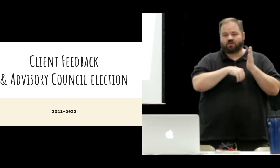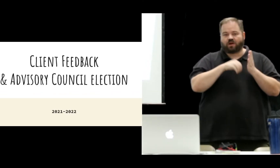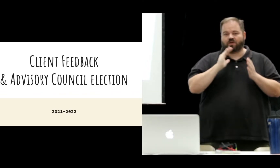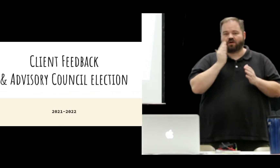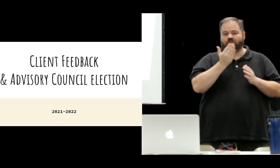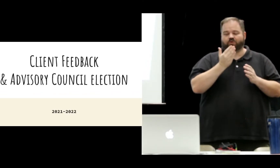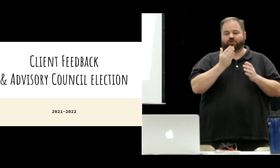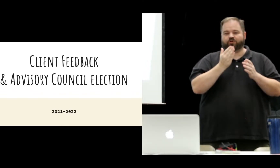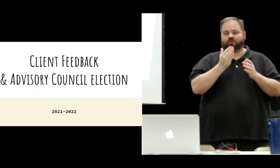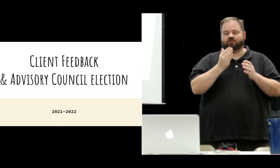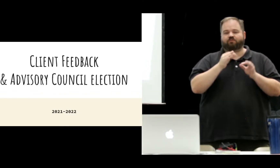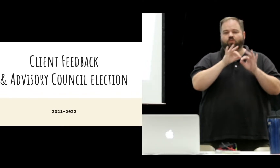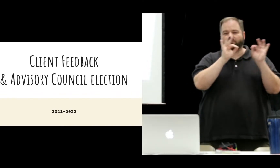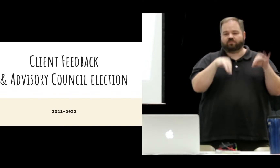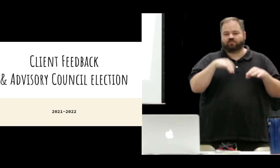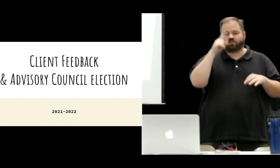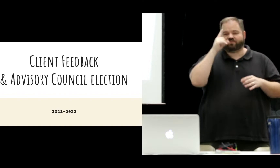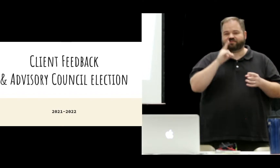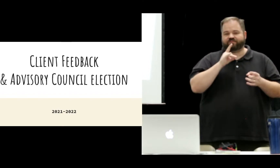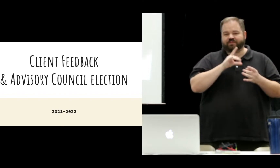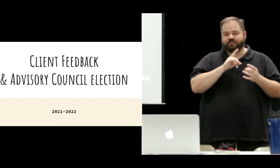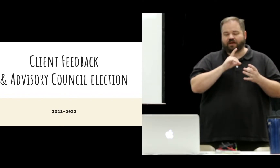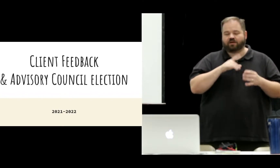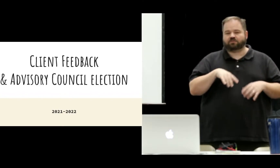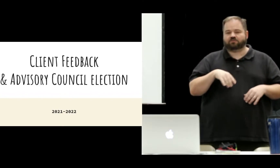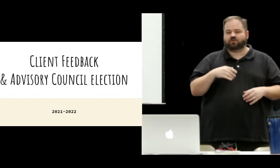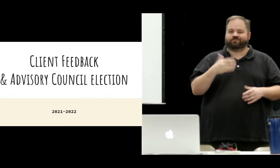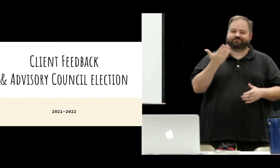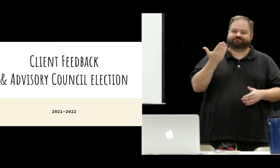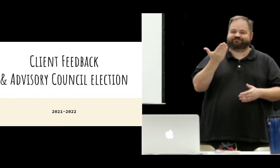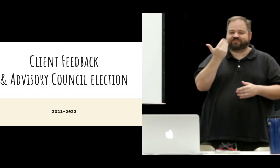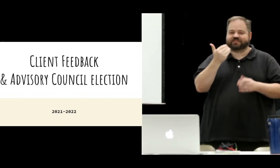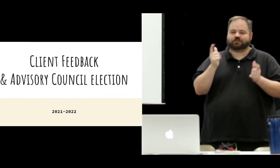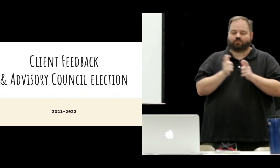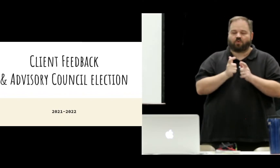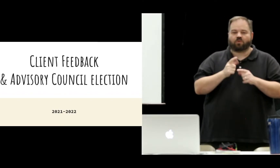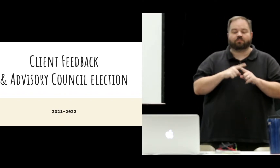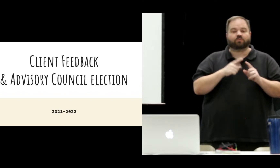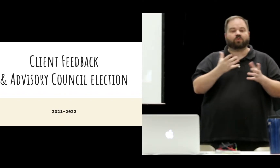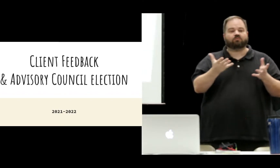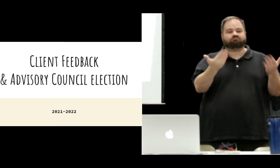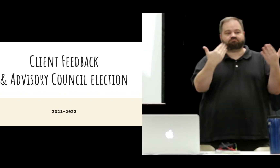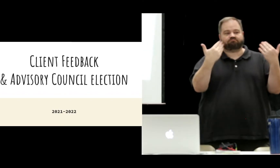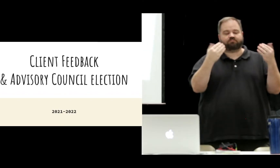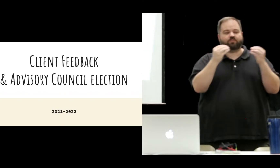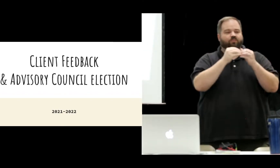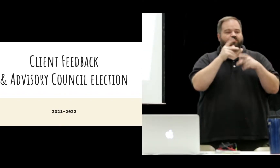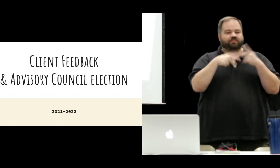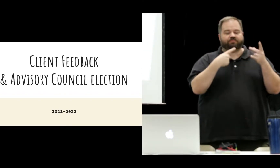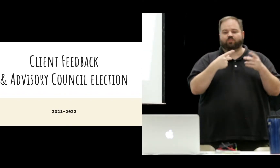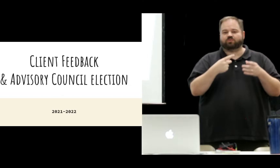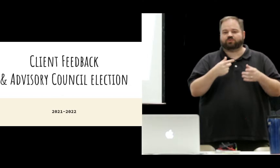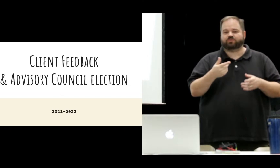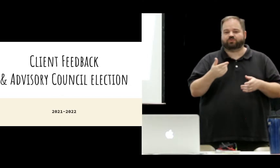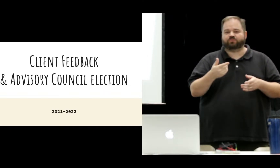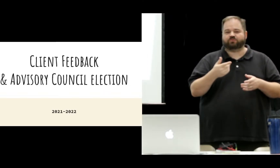comments that were shared by those who took the time to fill out the survey. So the number of